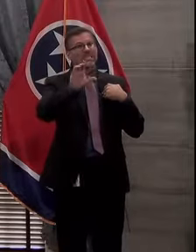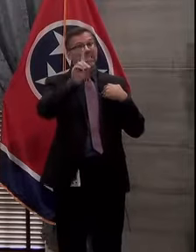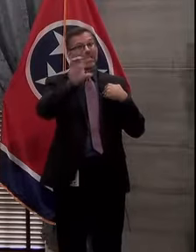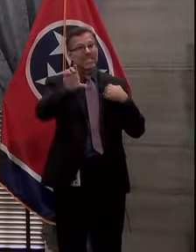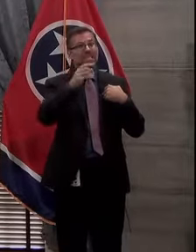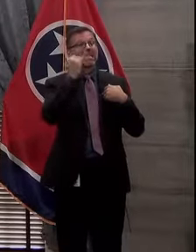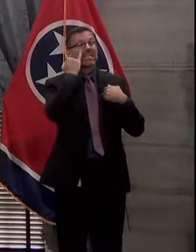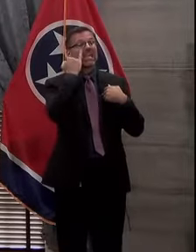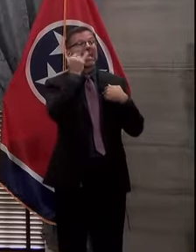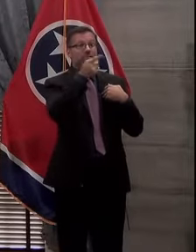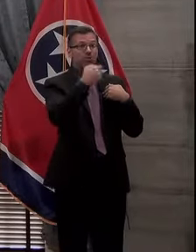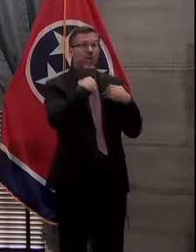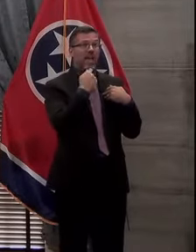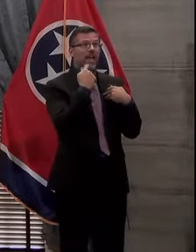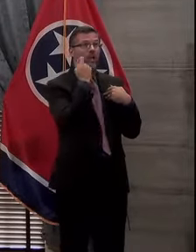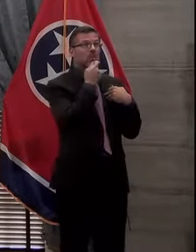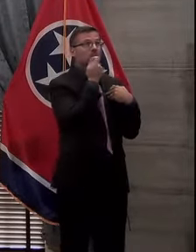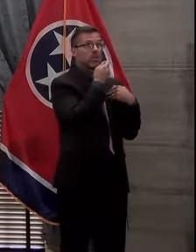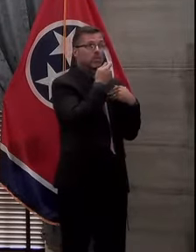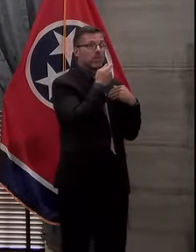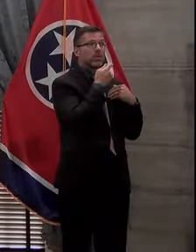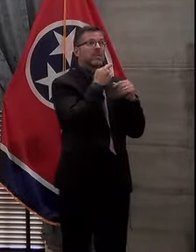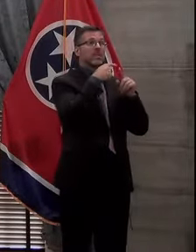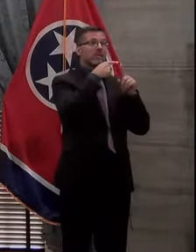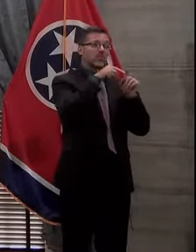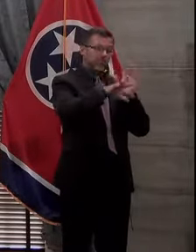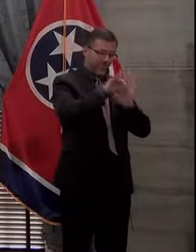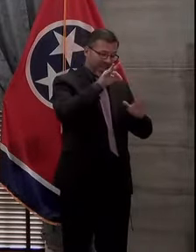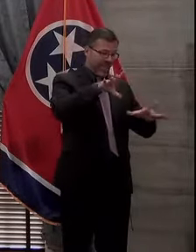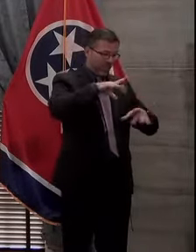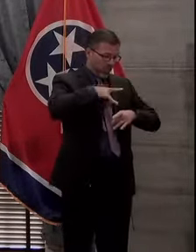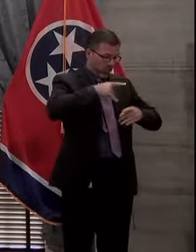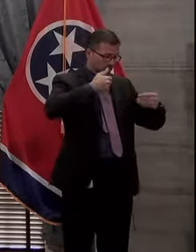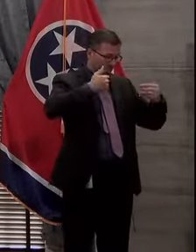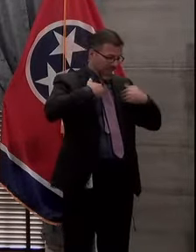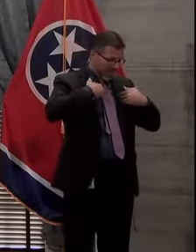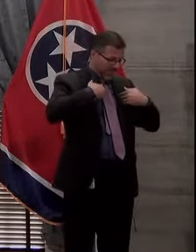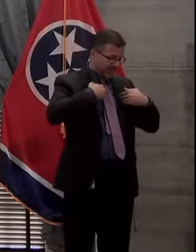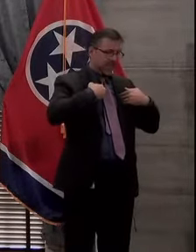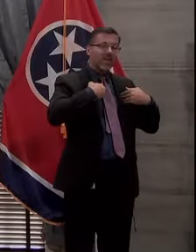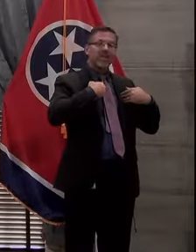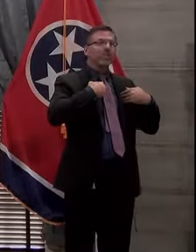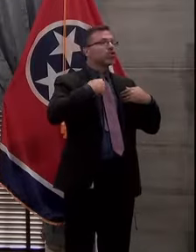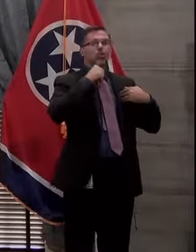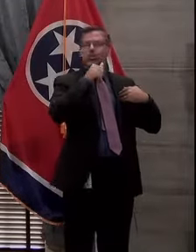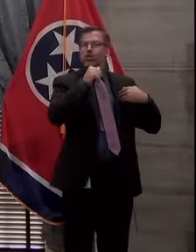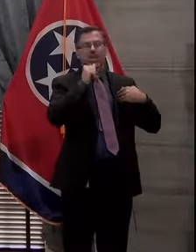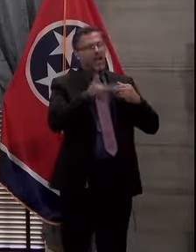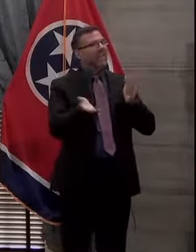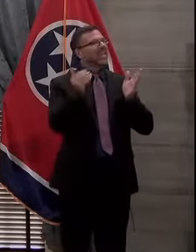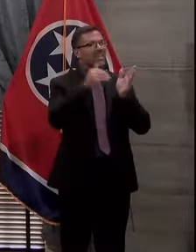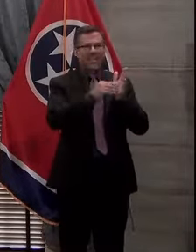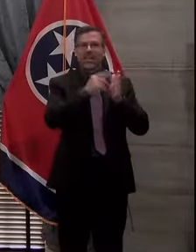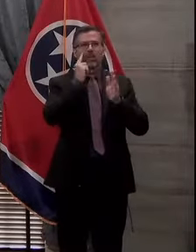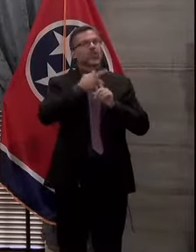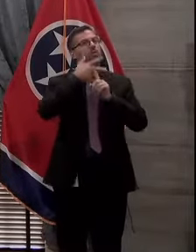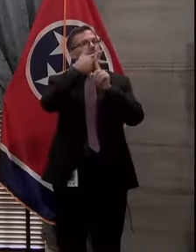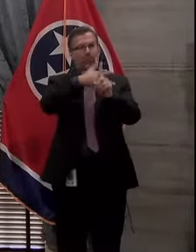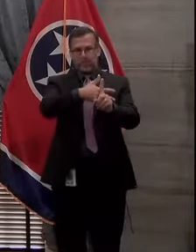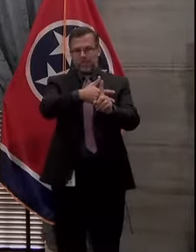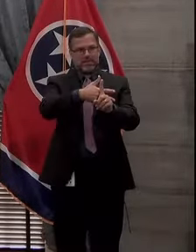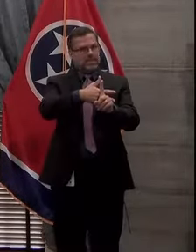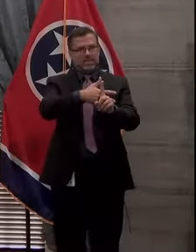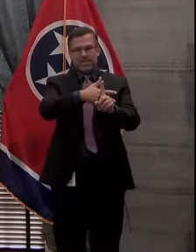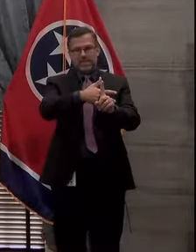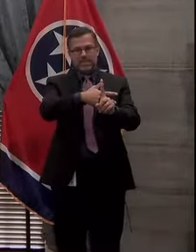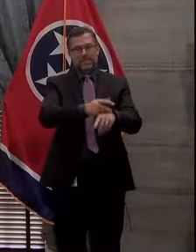test within the last 3 months, to not be retested unless you have extreme circumstances or perhaps a new illness.